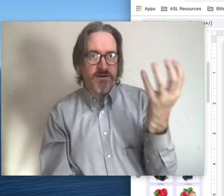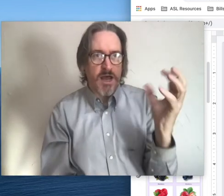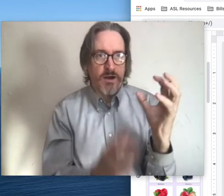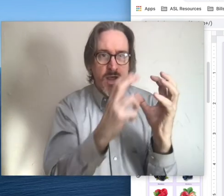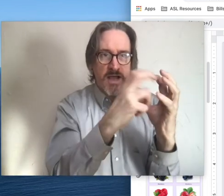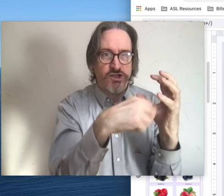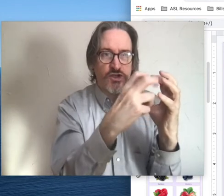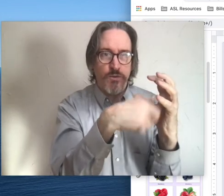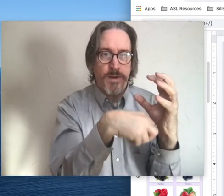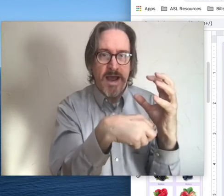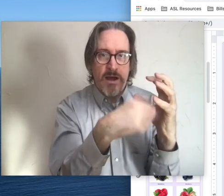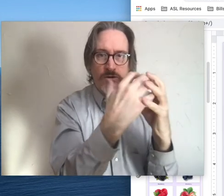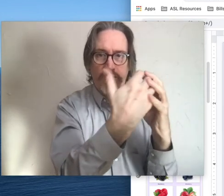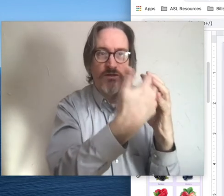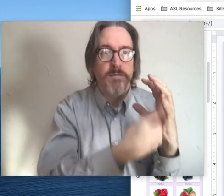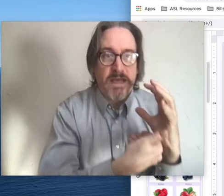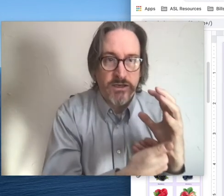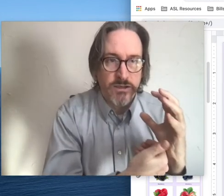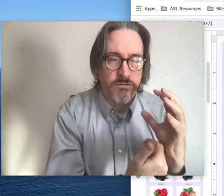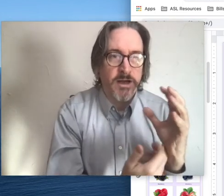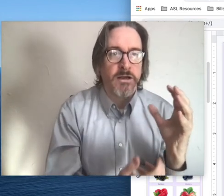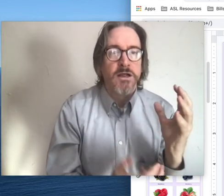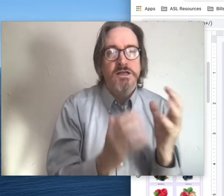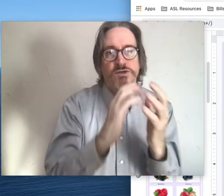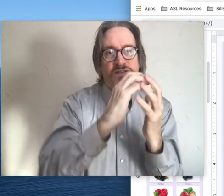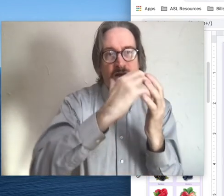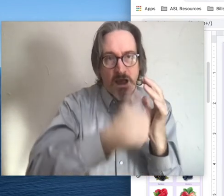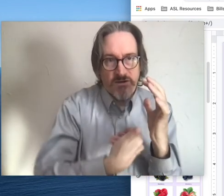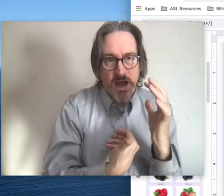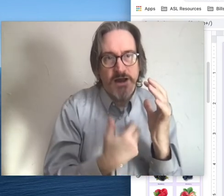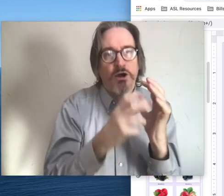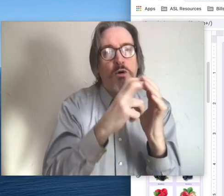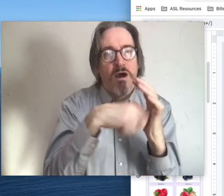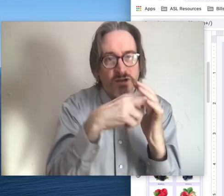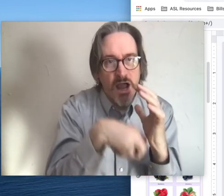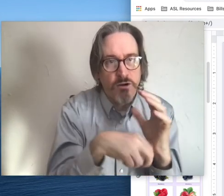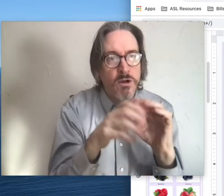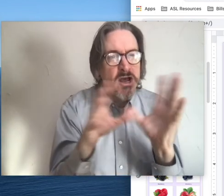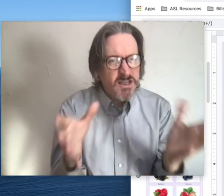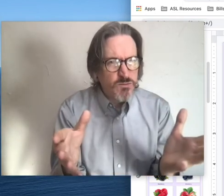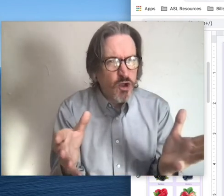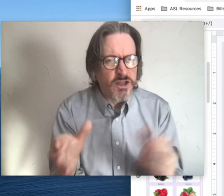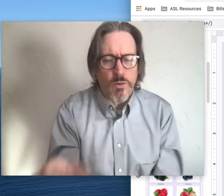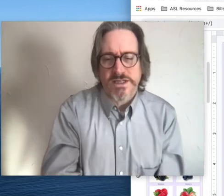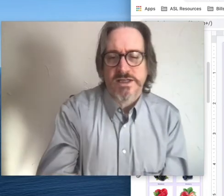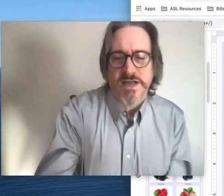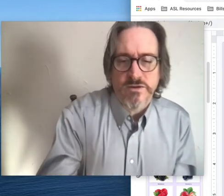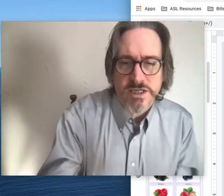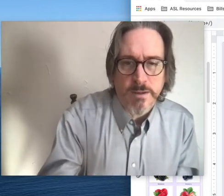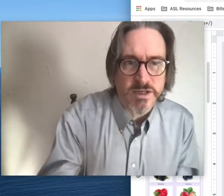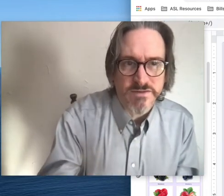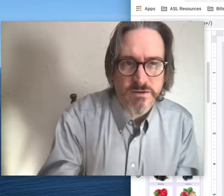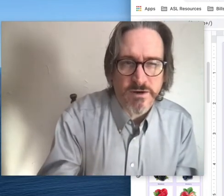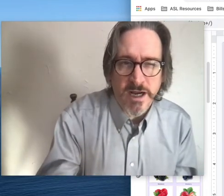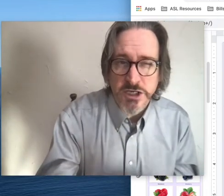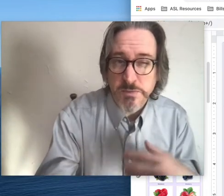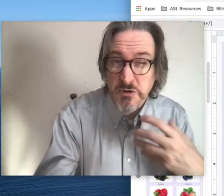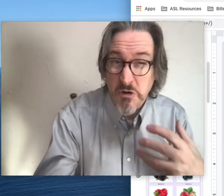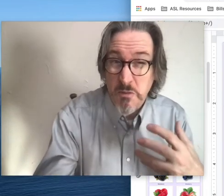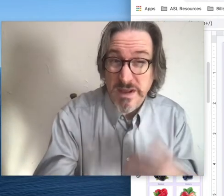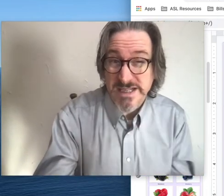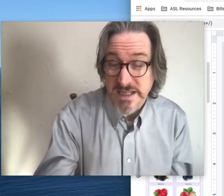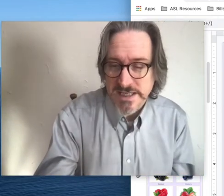half avocado and scooping out the meat, right? So I've seen avocado, avocado. Look at the what's the sign. There's a couple of different